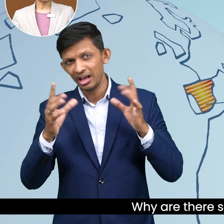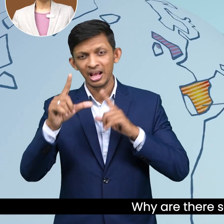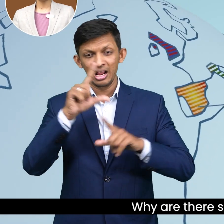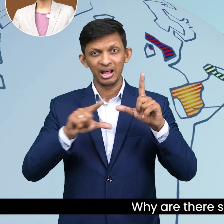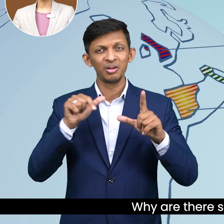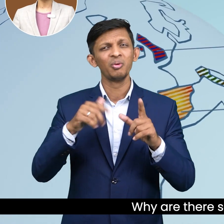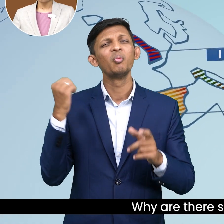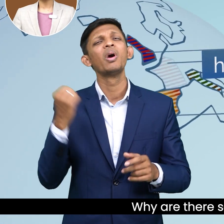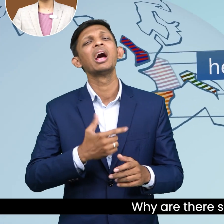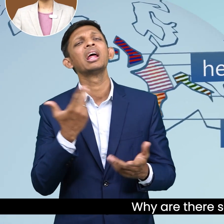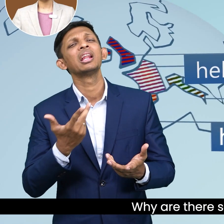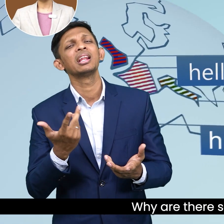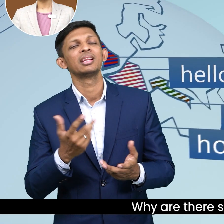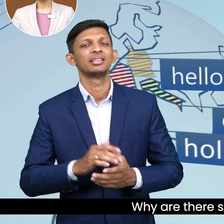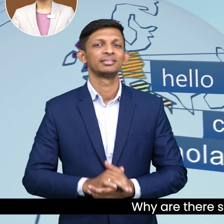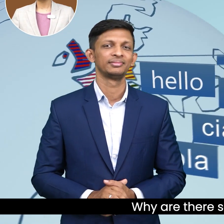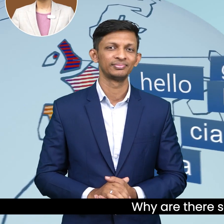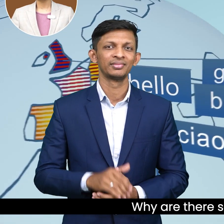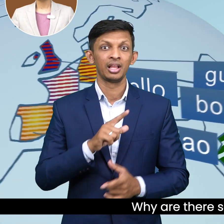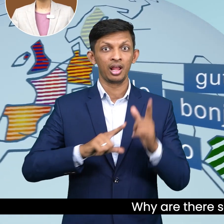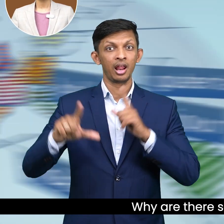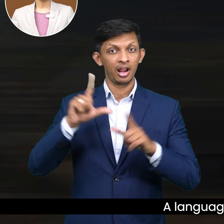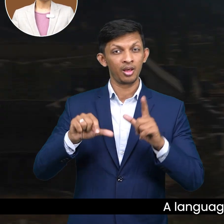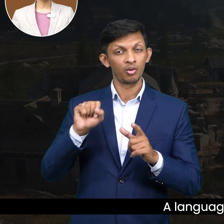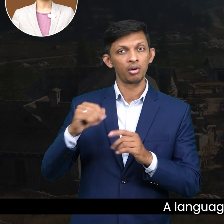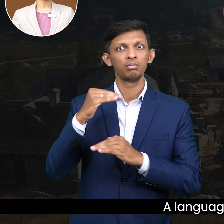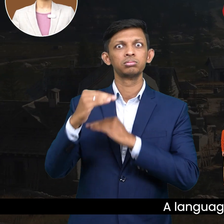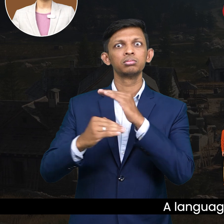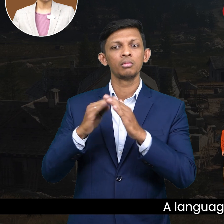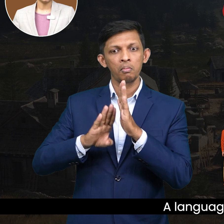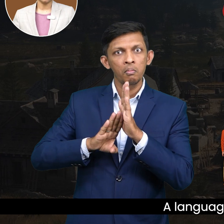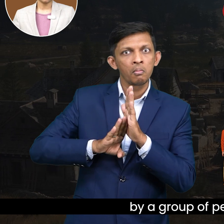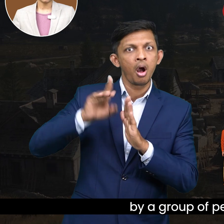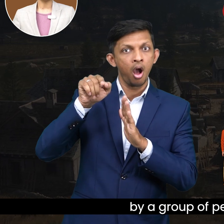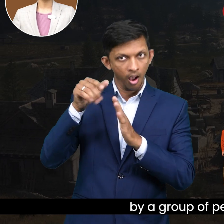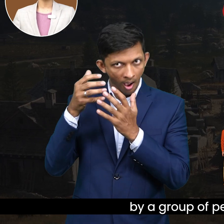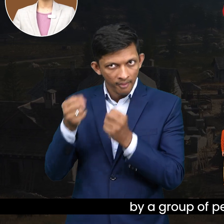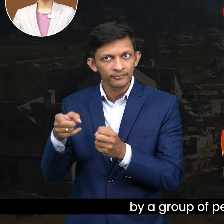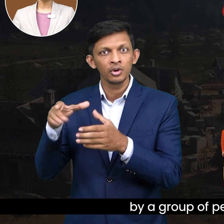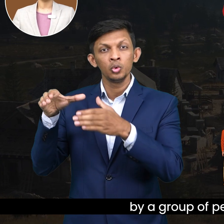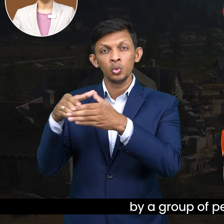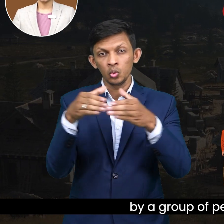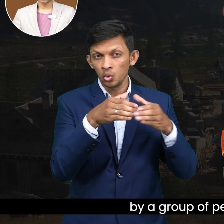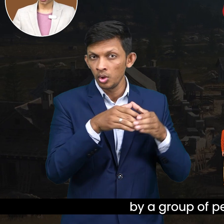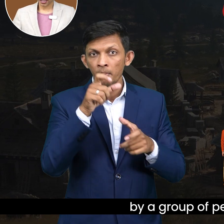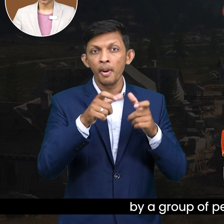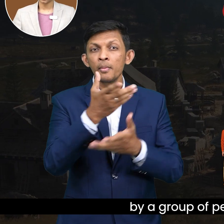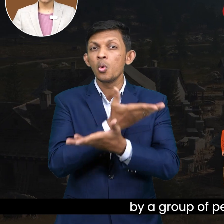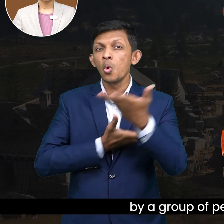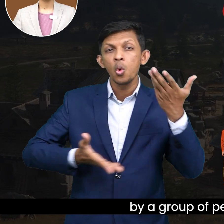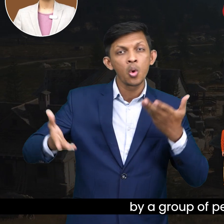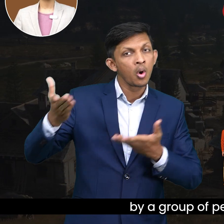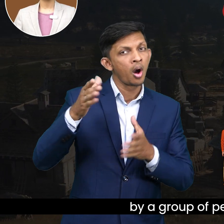Why are there so many languages? A language is developed by a group of people living